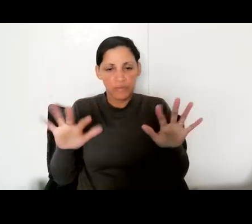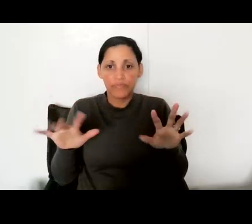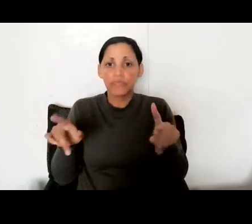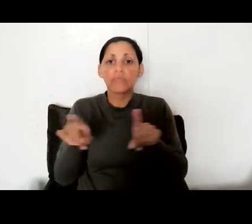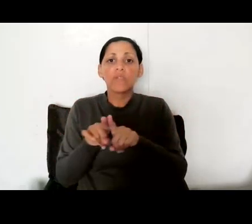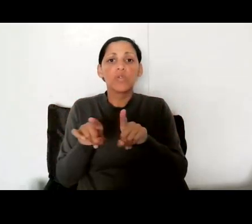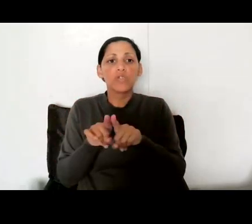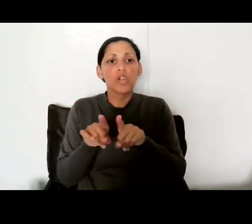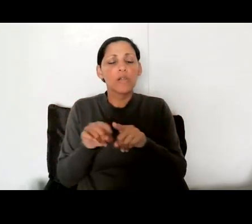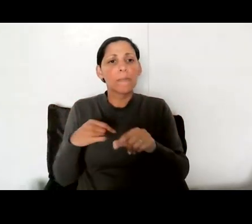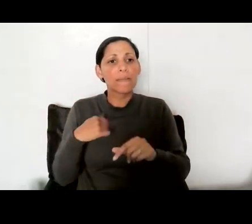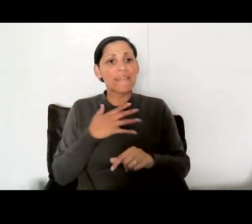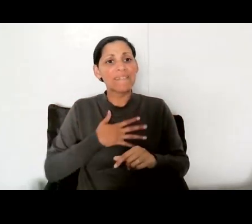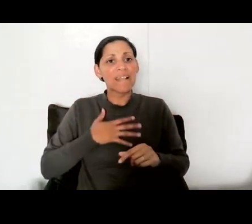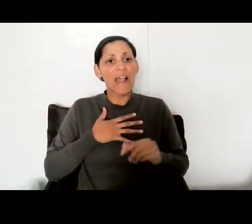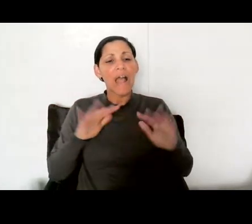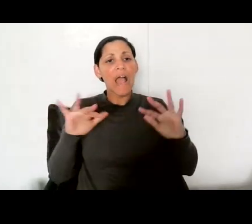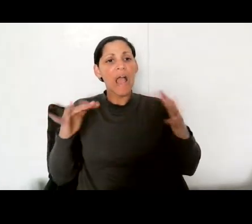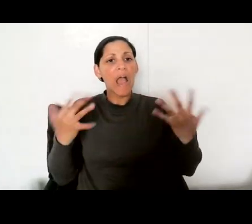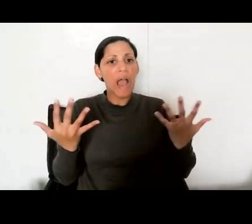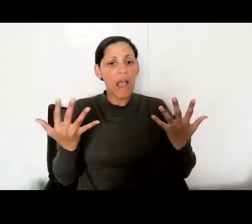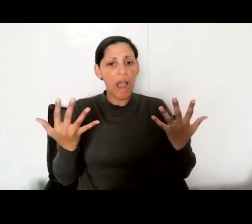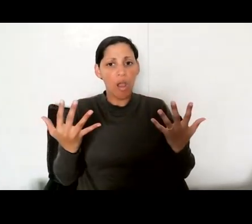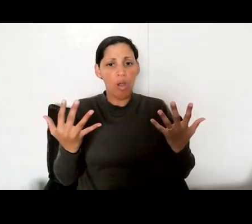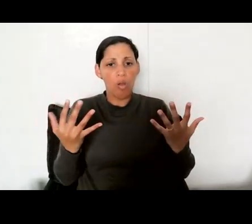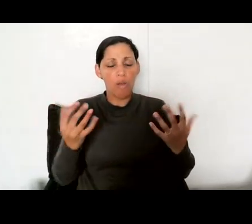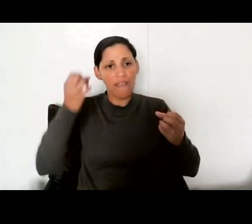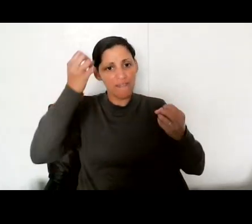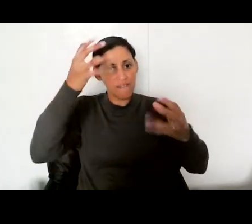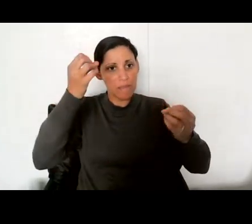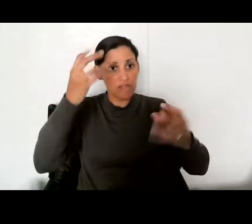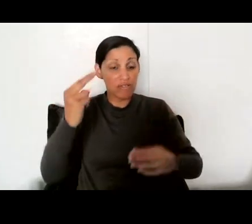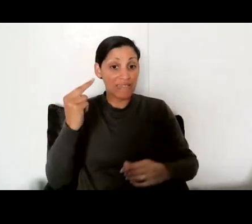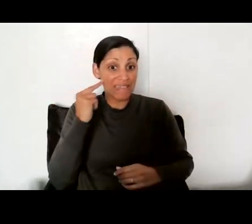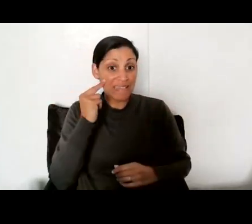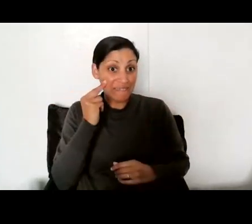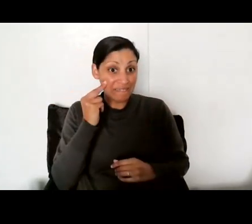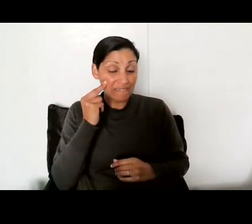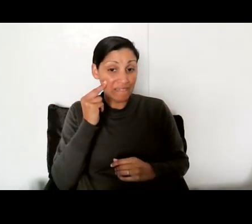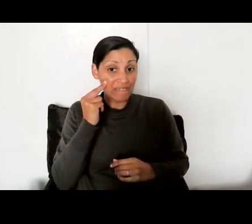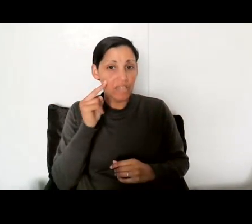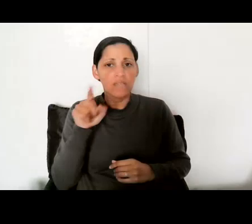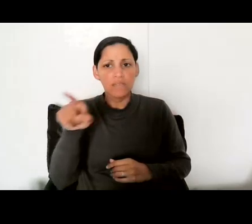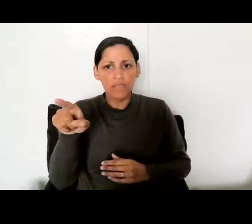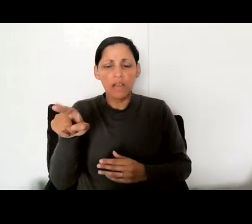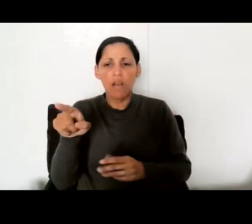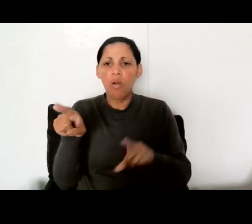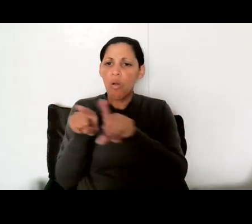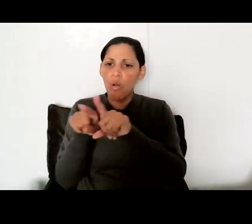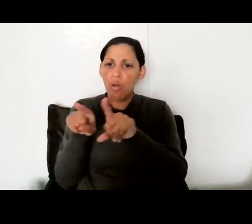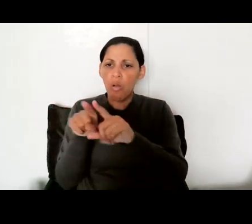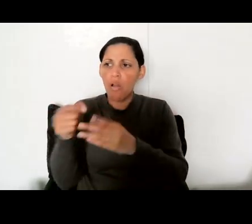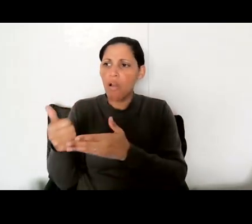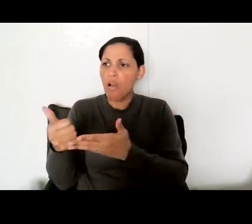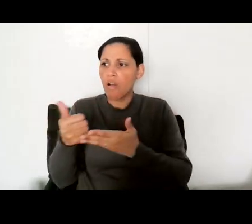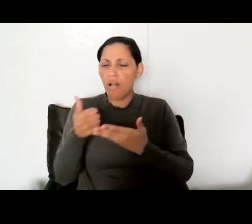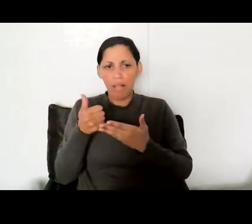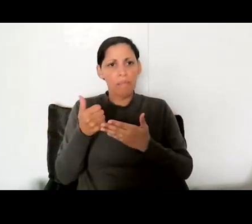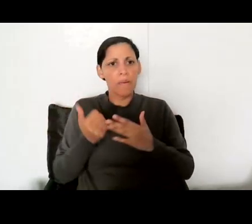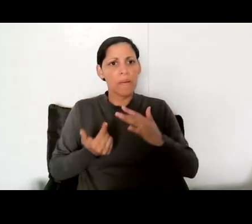the deaf information. This is also giving me that excitement